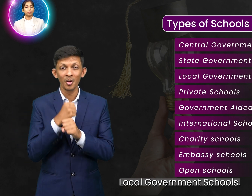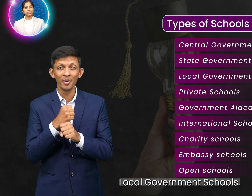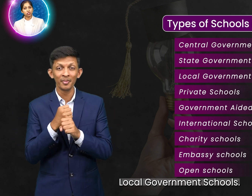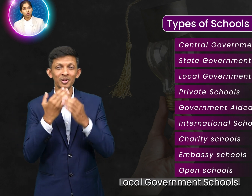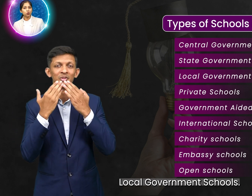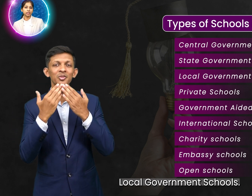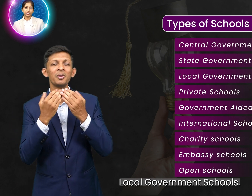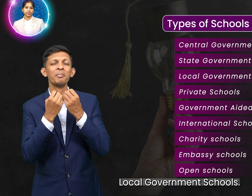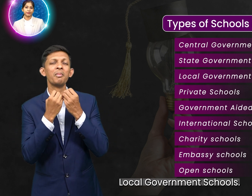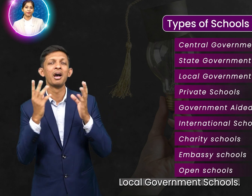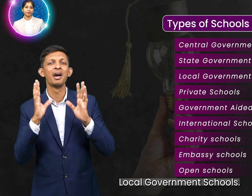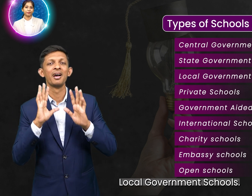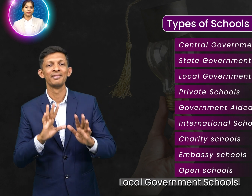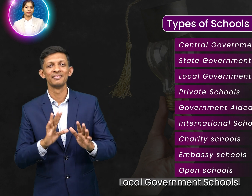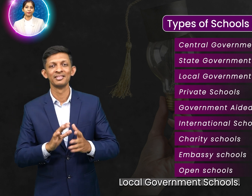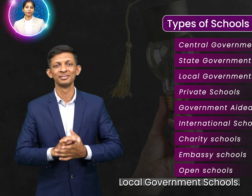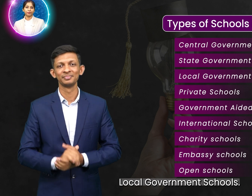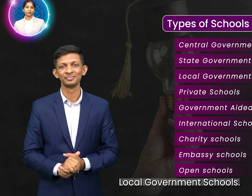local government schools,